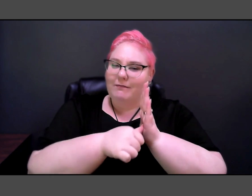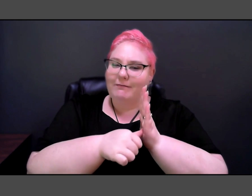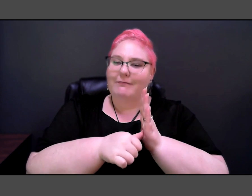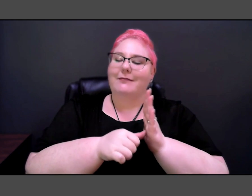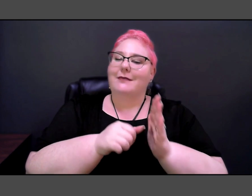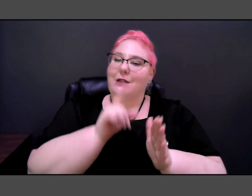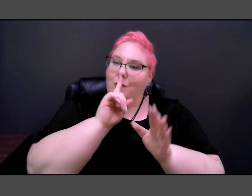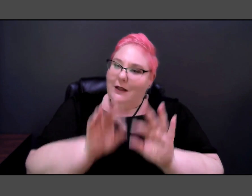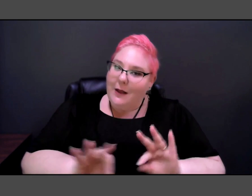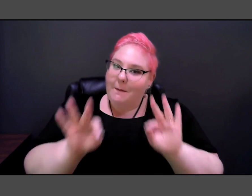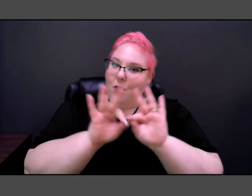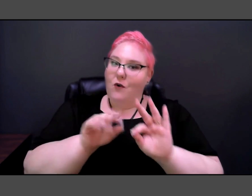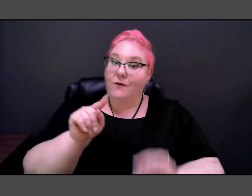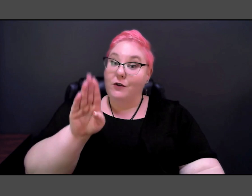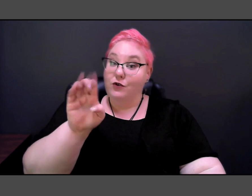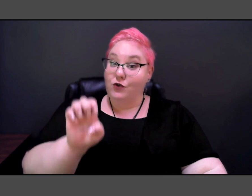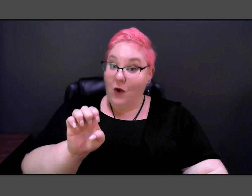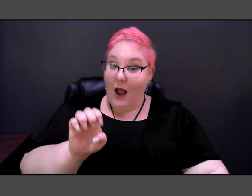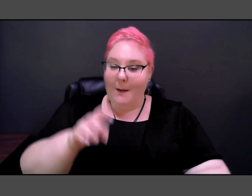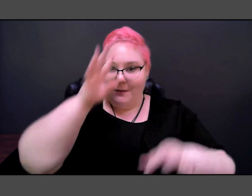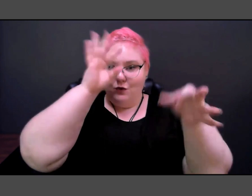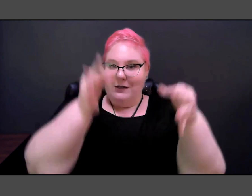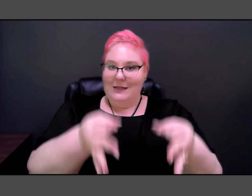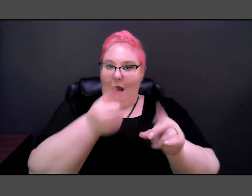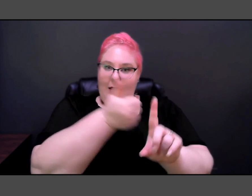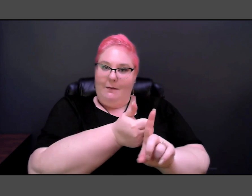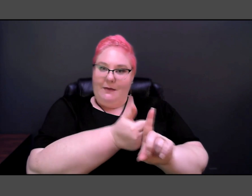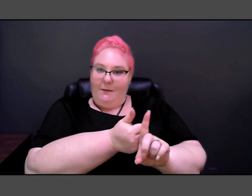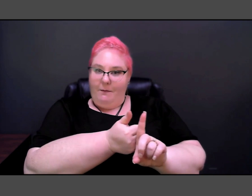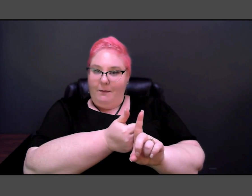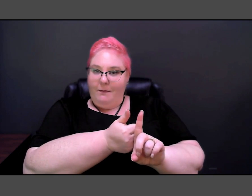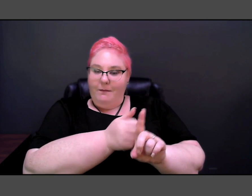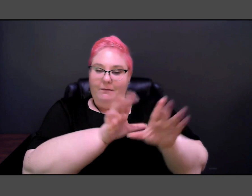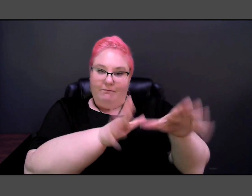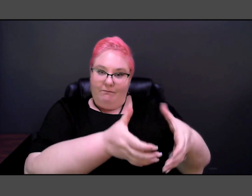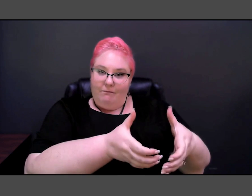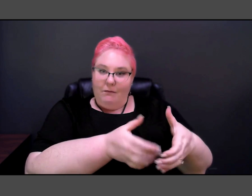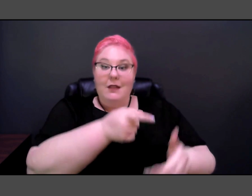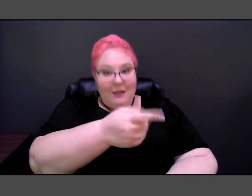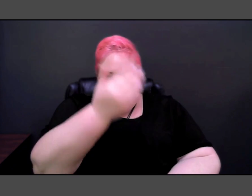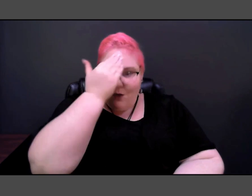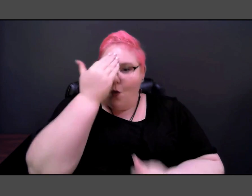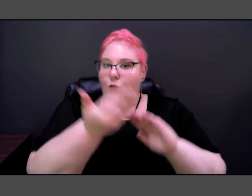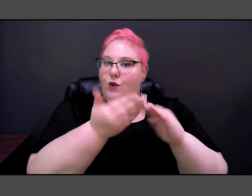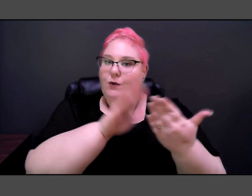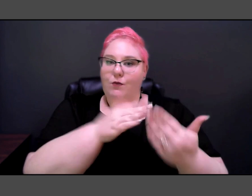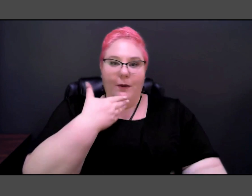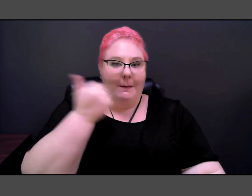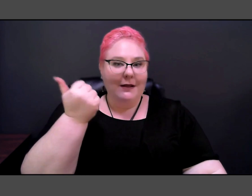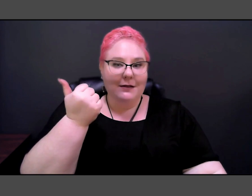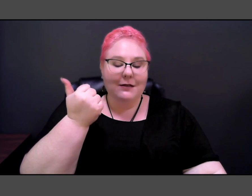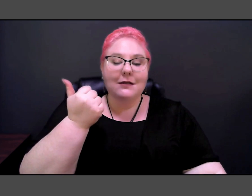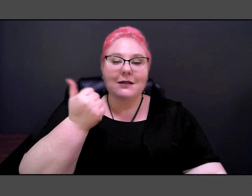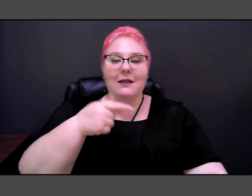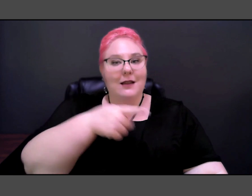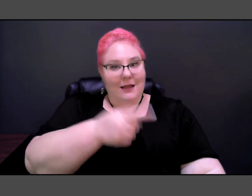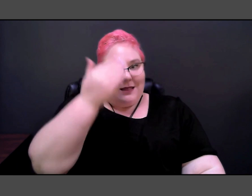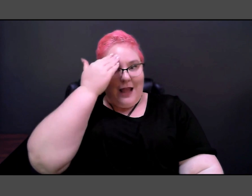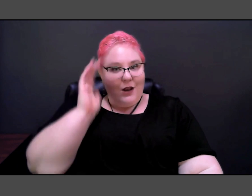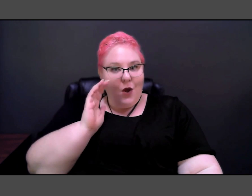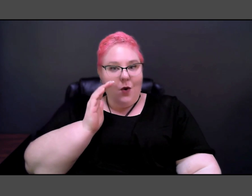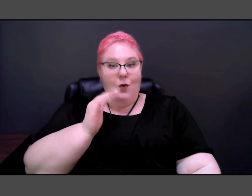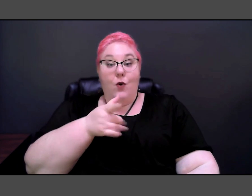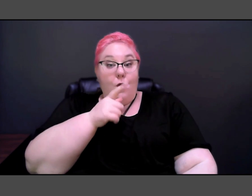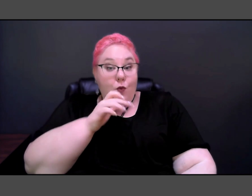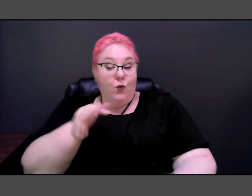to make these decisions on their own. They know their communities best. They know who are native language speakers